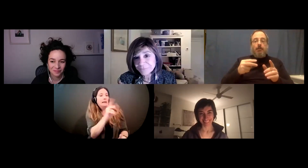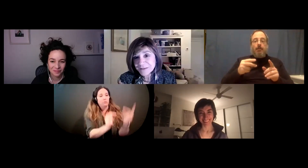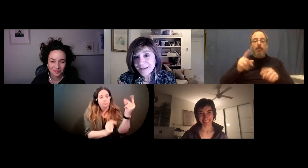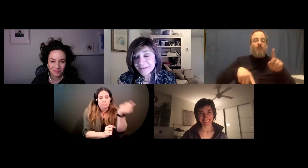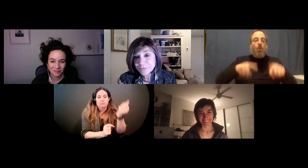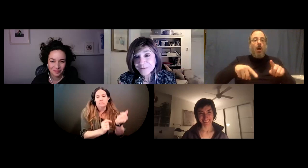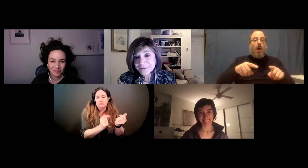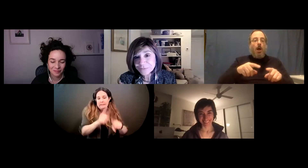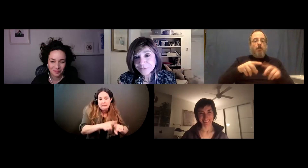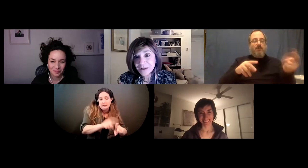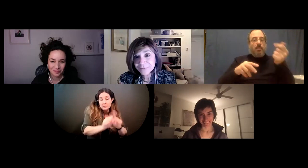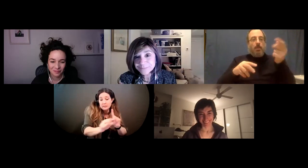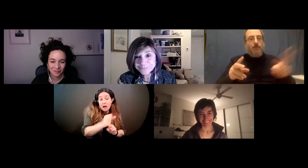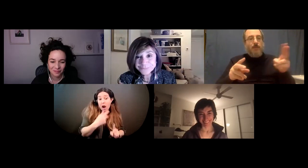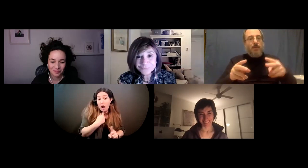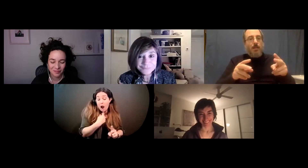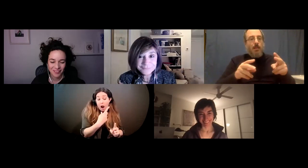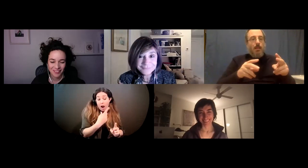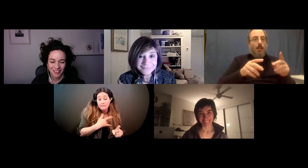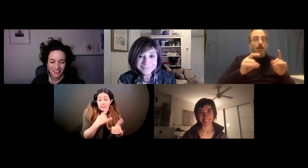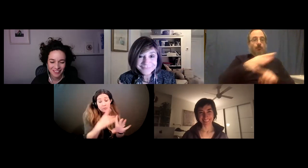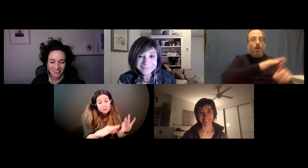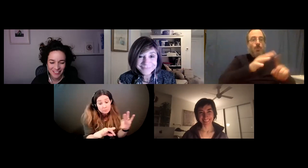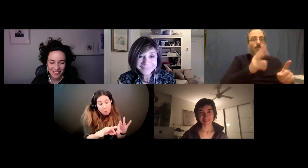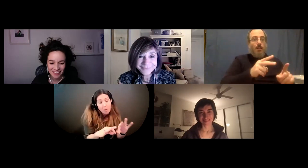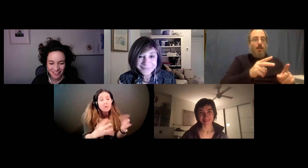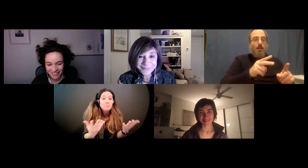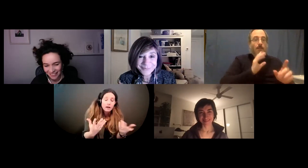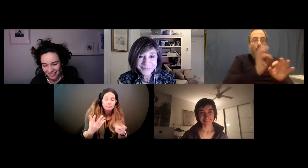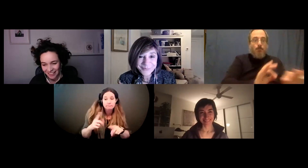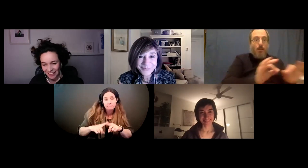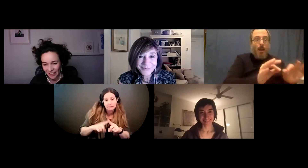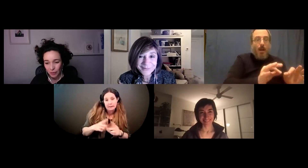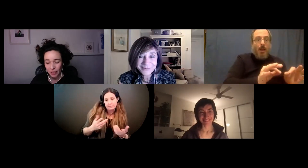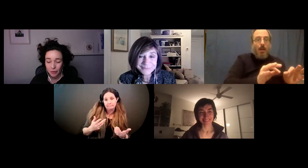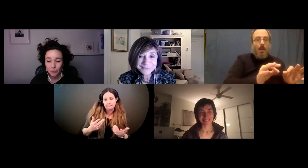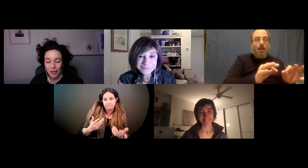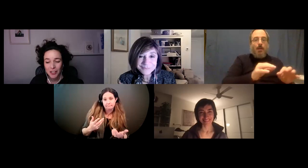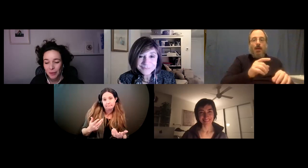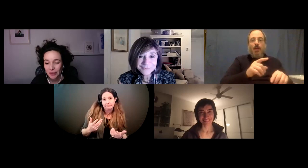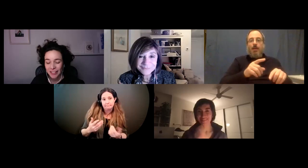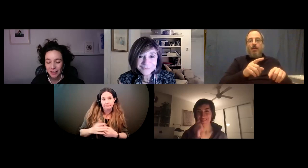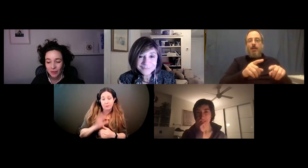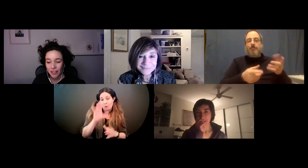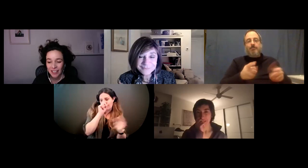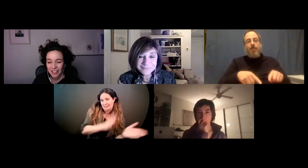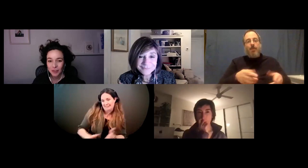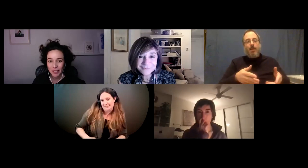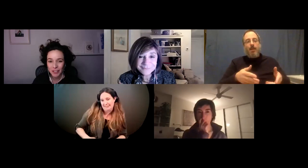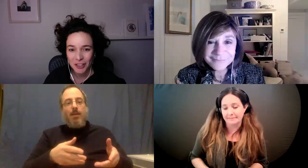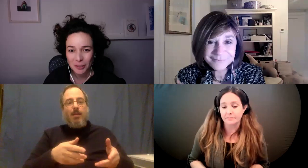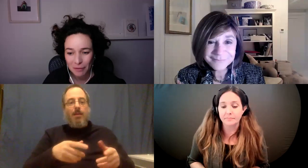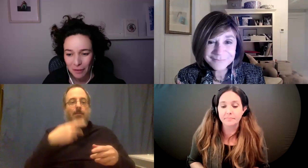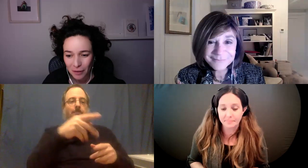I respect the other position a lot. And thanks, Chiara. We're going to take one last